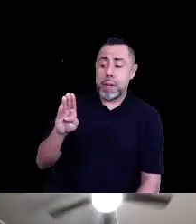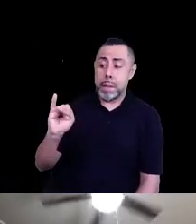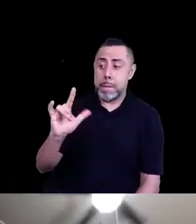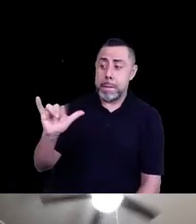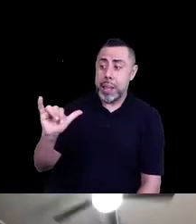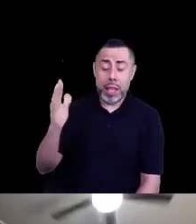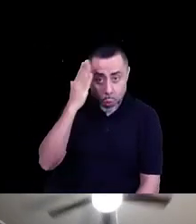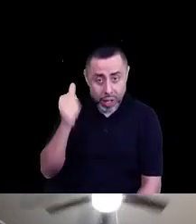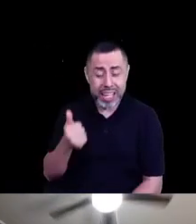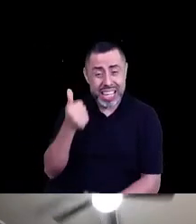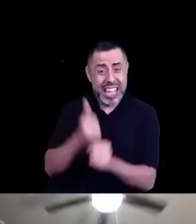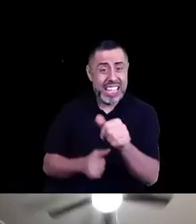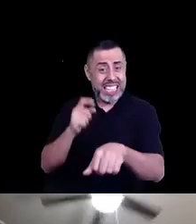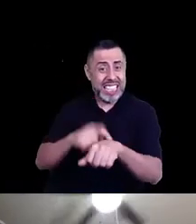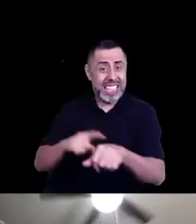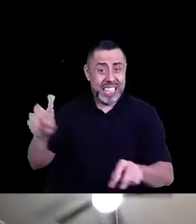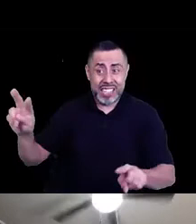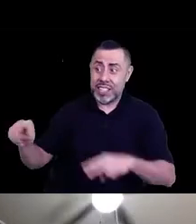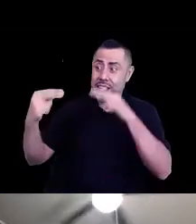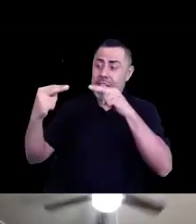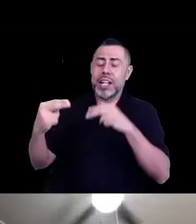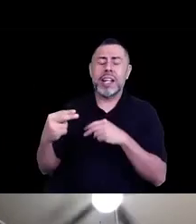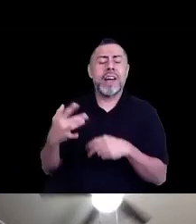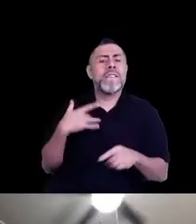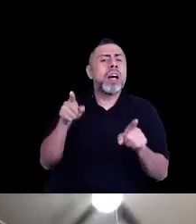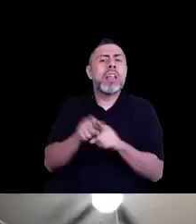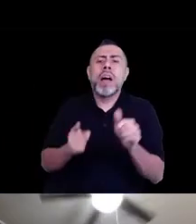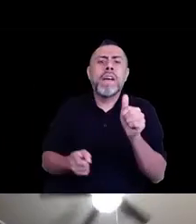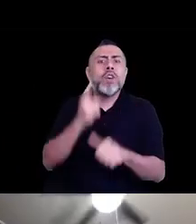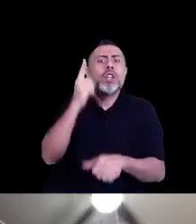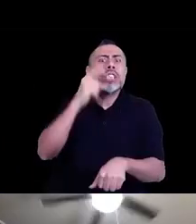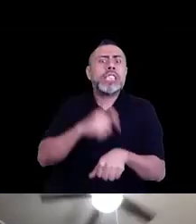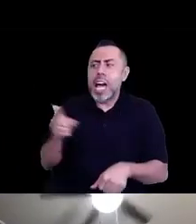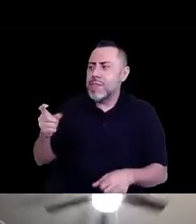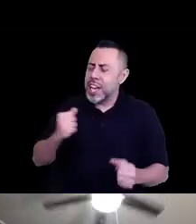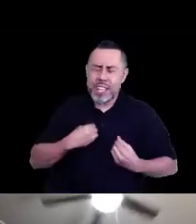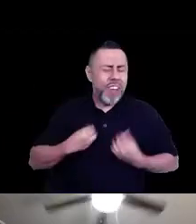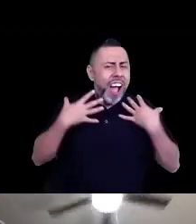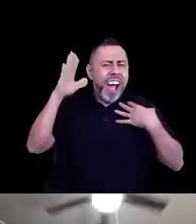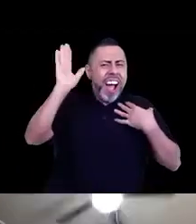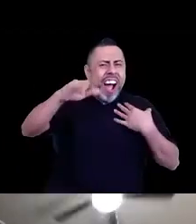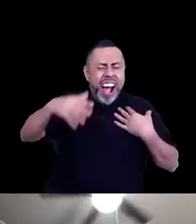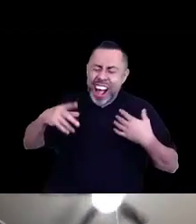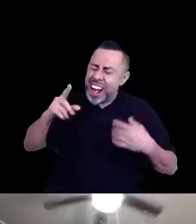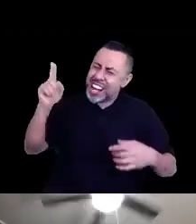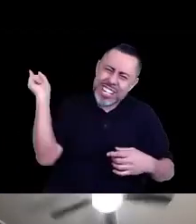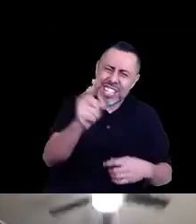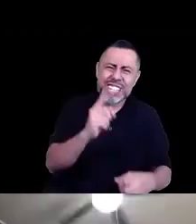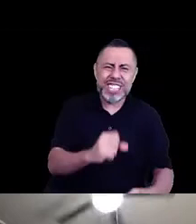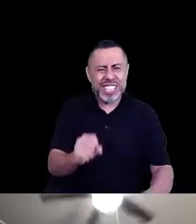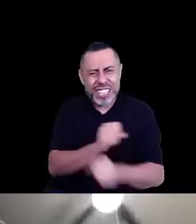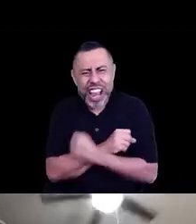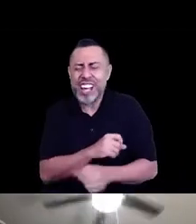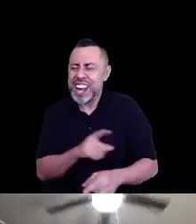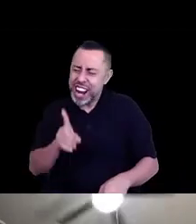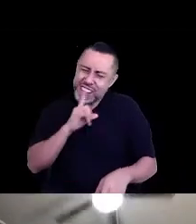saw him and he saw you, it was like he'd never seen you before, but boy, he was just so glad to see you. And he'd curse a blue streak while he was saying all